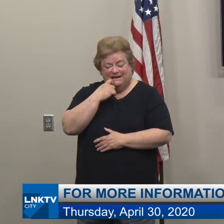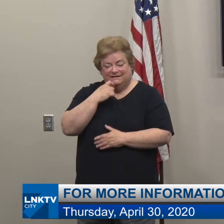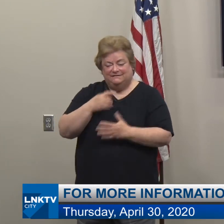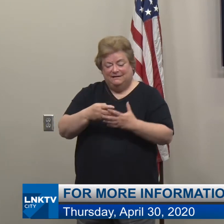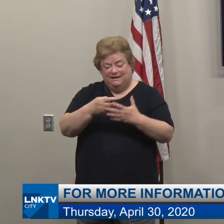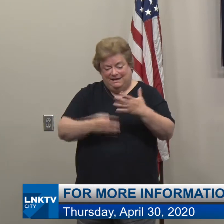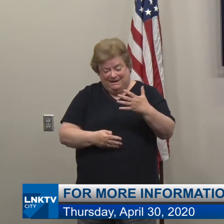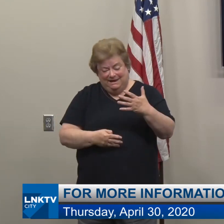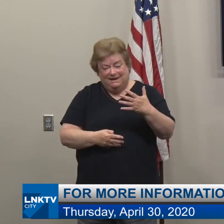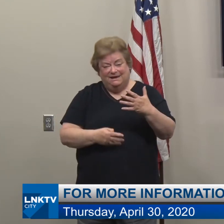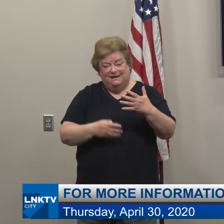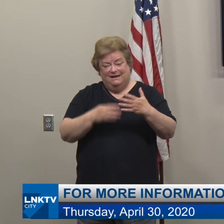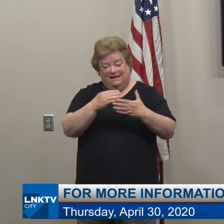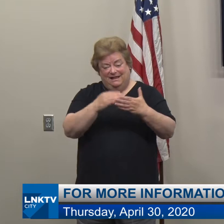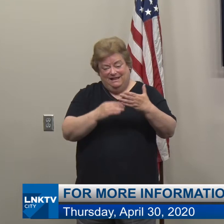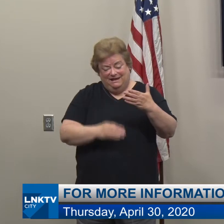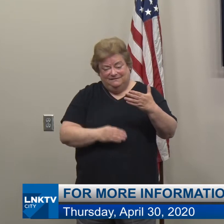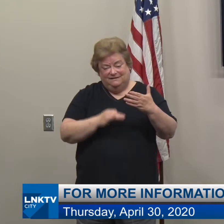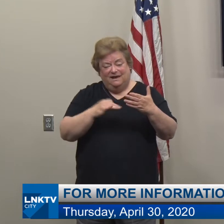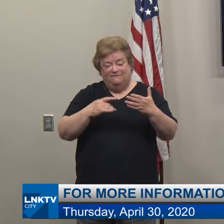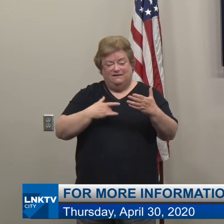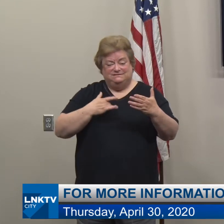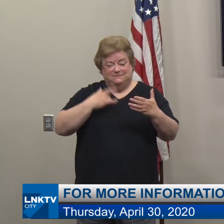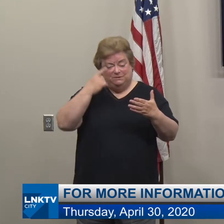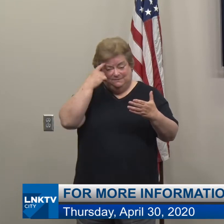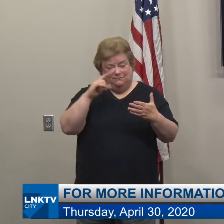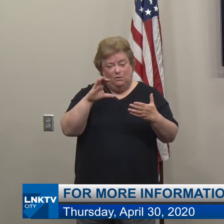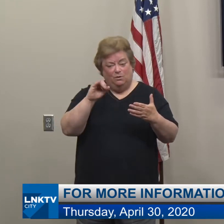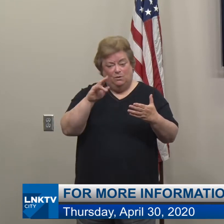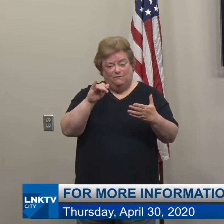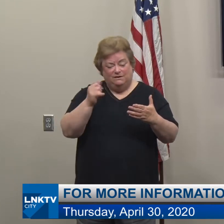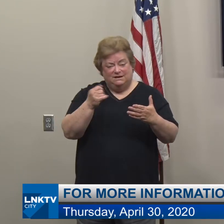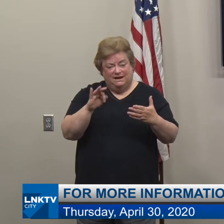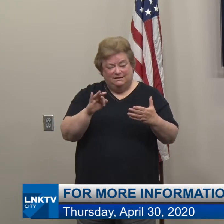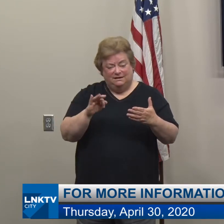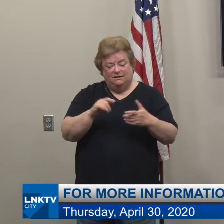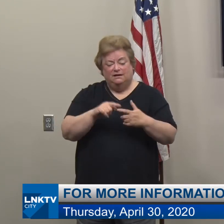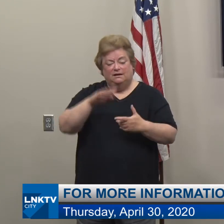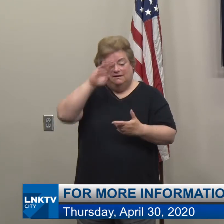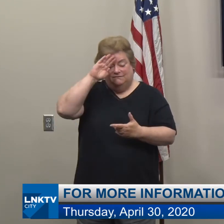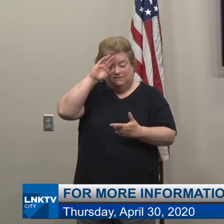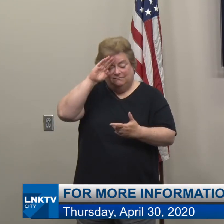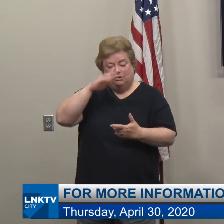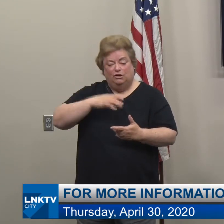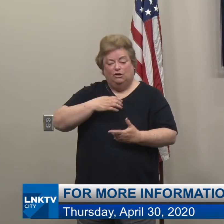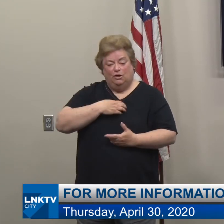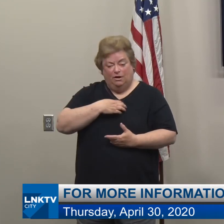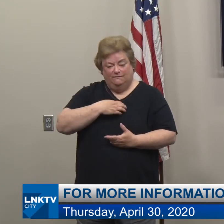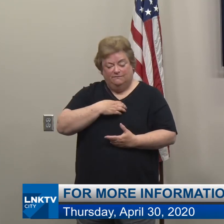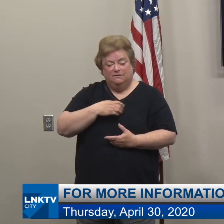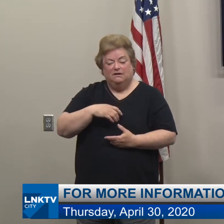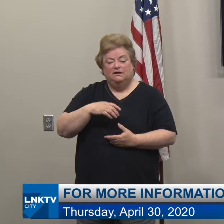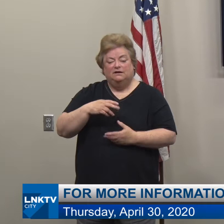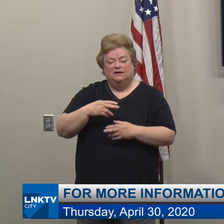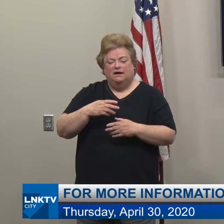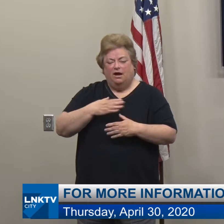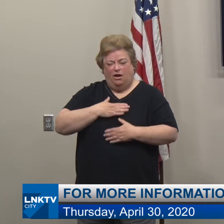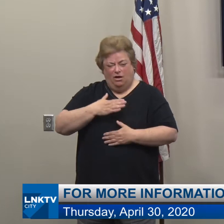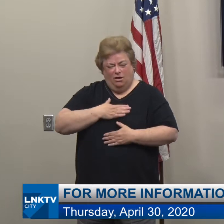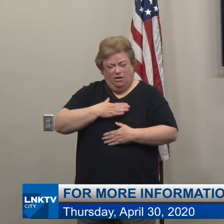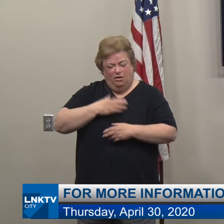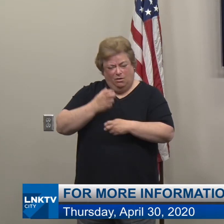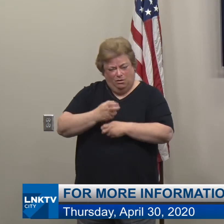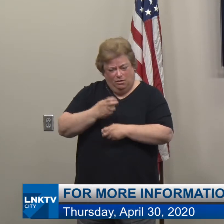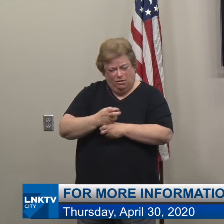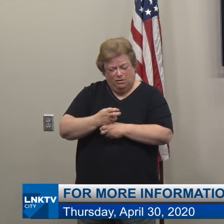of symptoms for COVID-19 as indicated by the CDC. Fever, cough, shortness of breath or difficulty